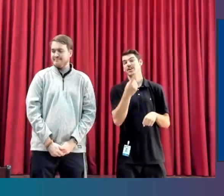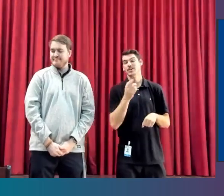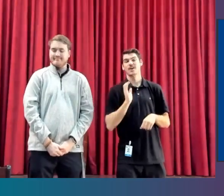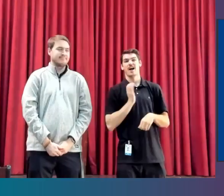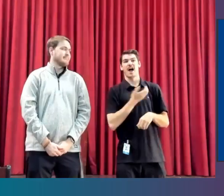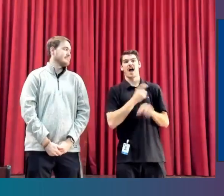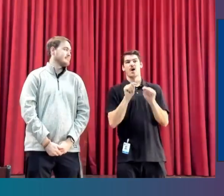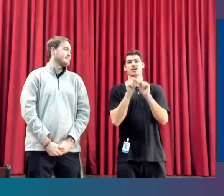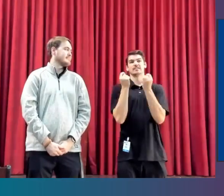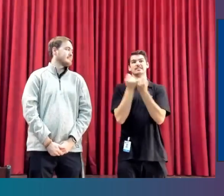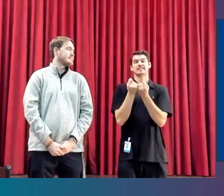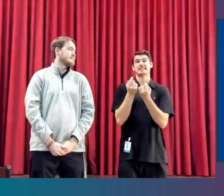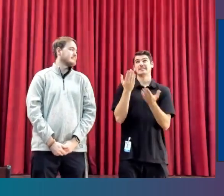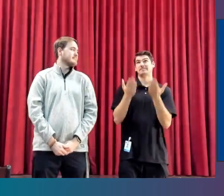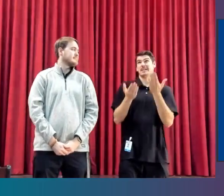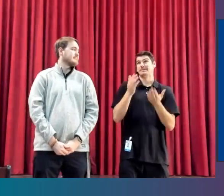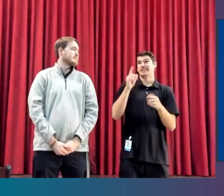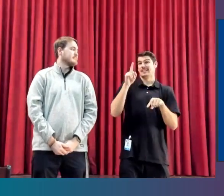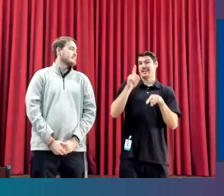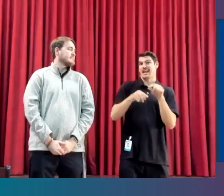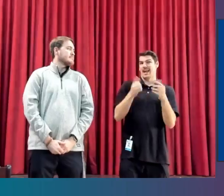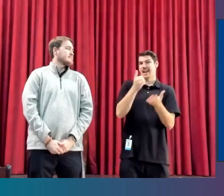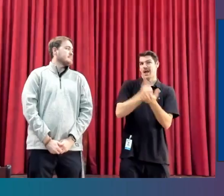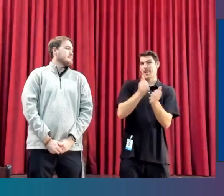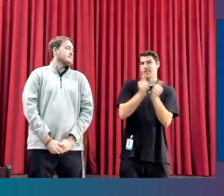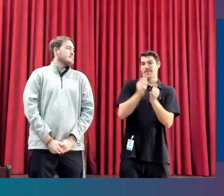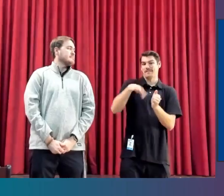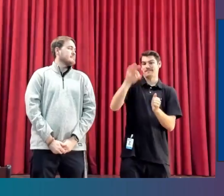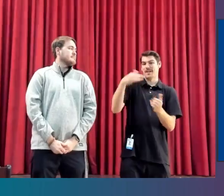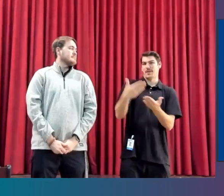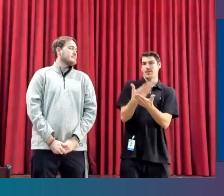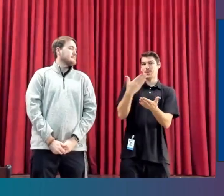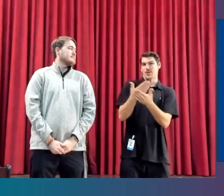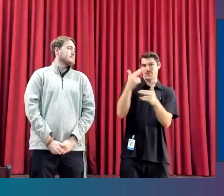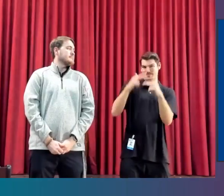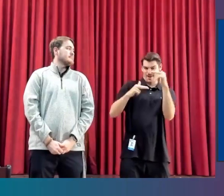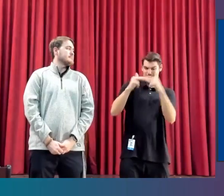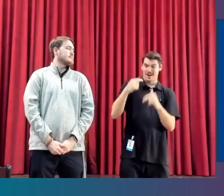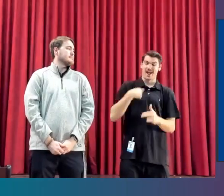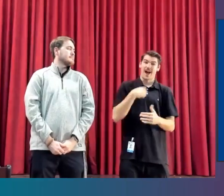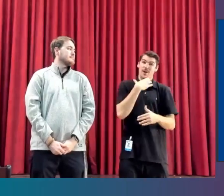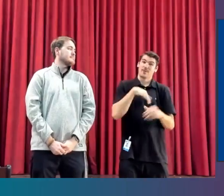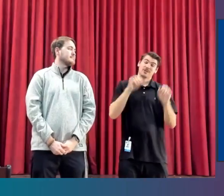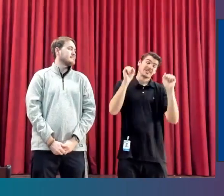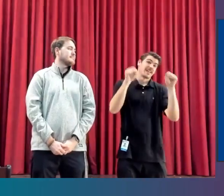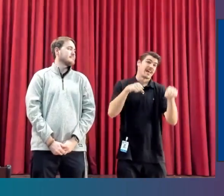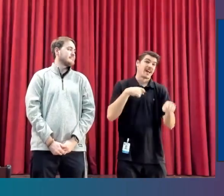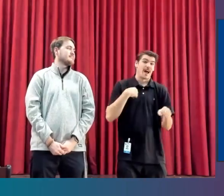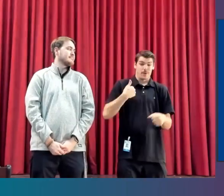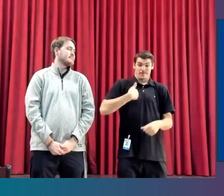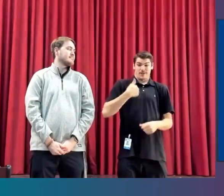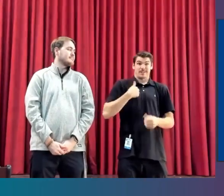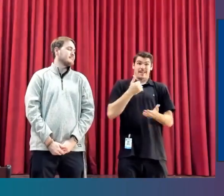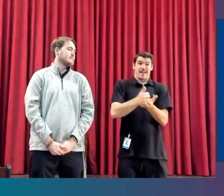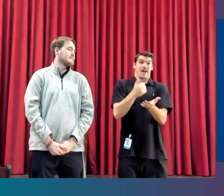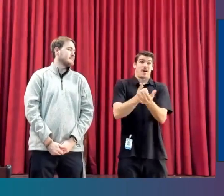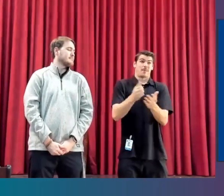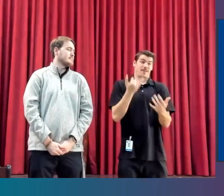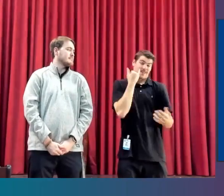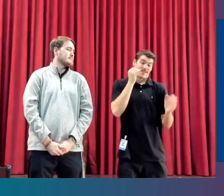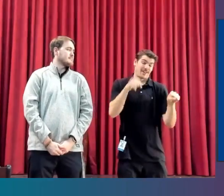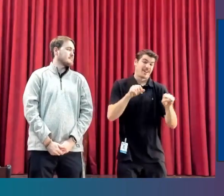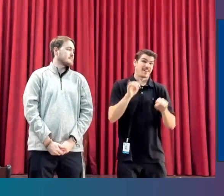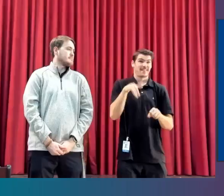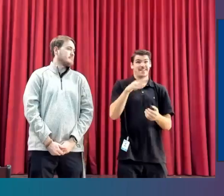team probably is not going to be able to help find the new spot. I wish we could. I would help personally just on my own time because it sounds